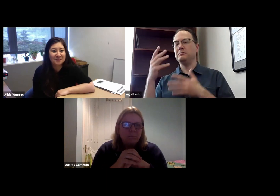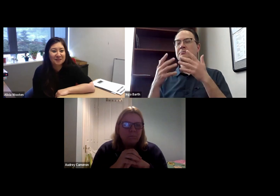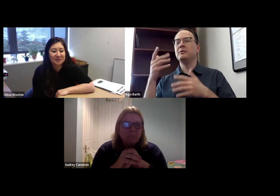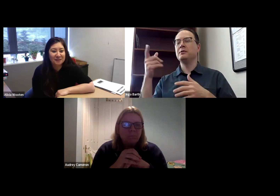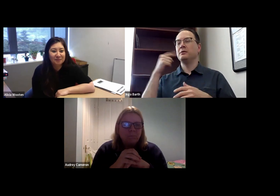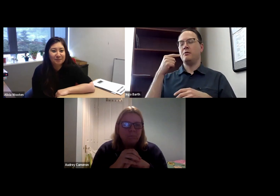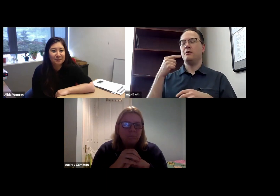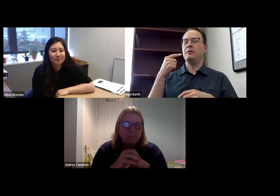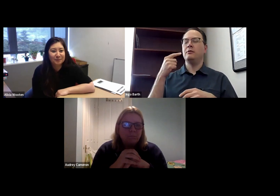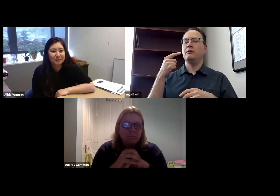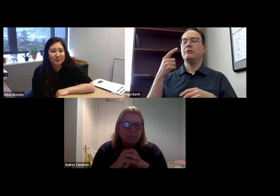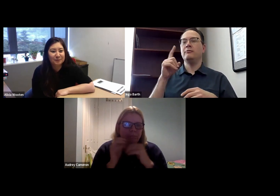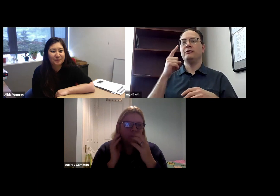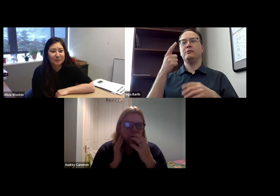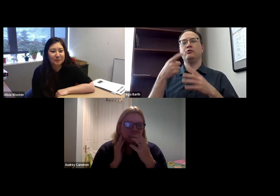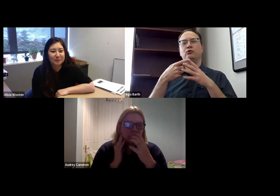way to sign them.